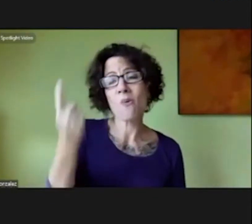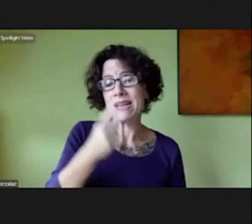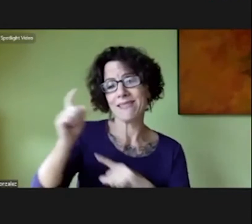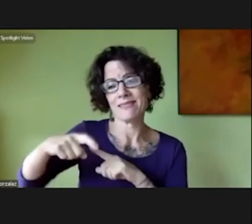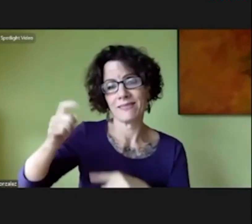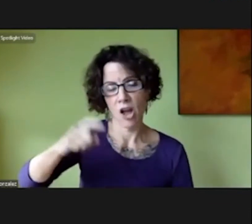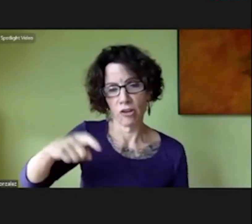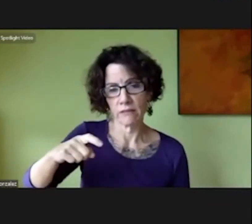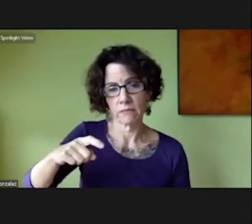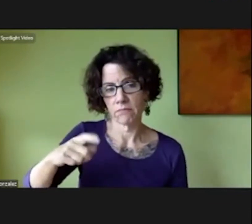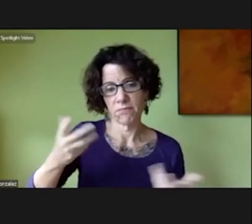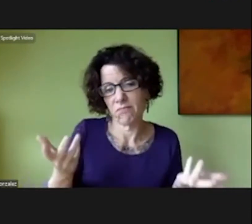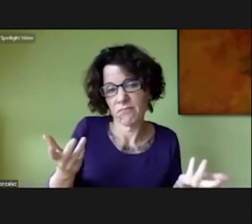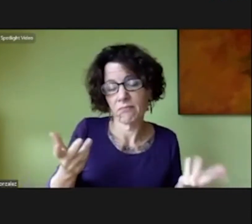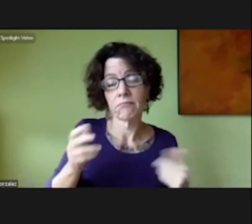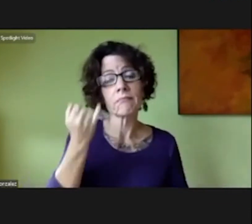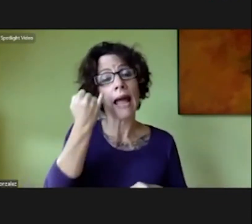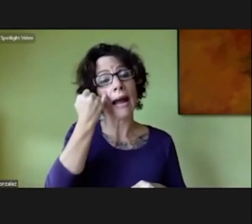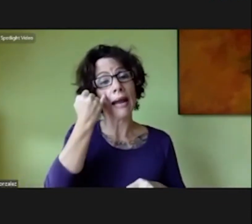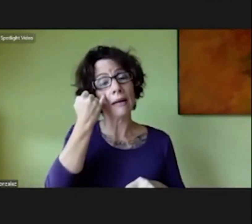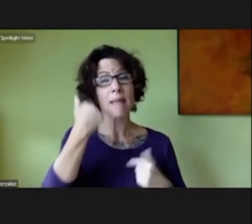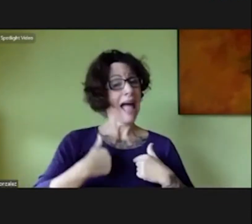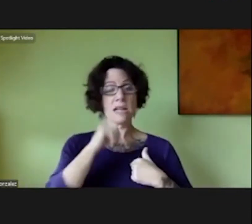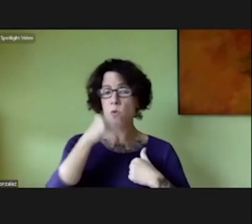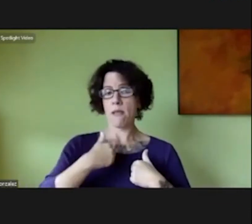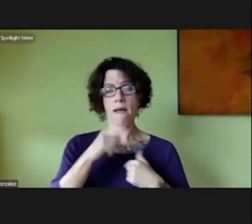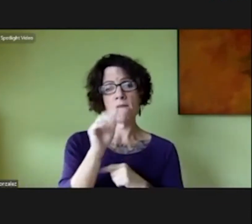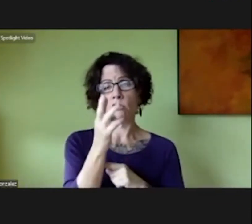general reasons why to set up a trust.